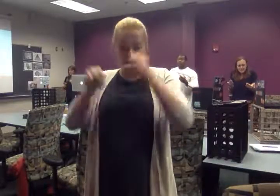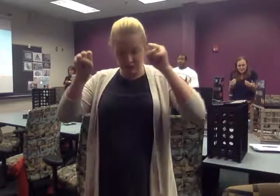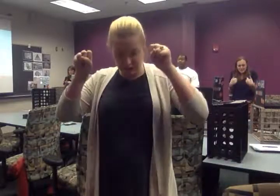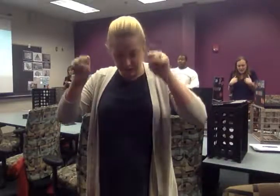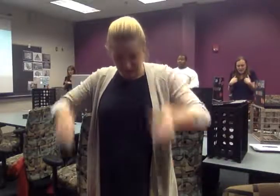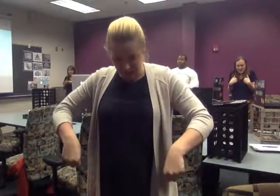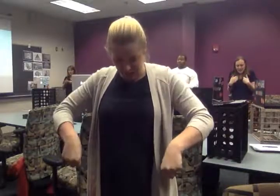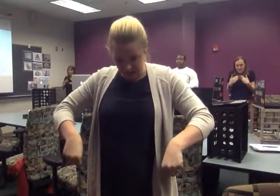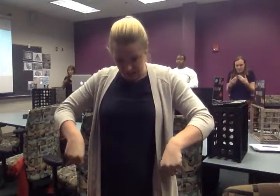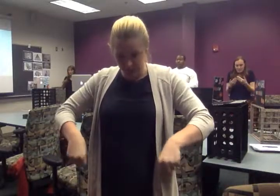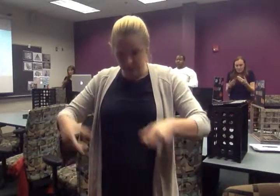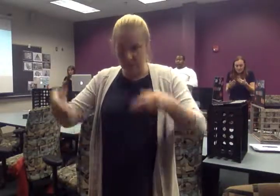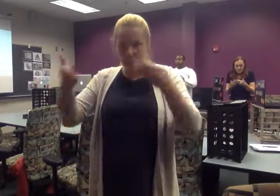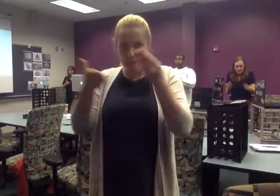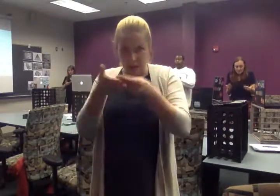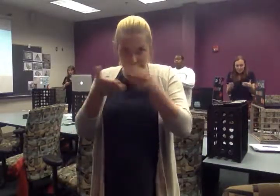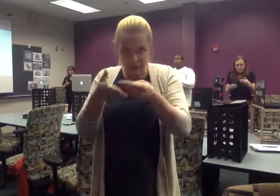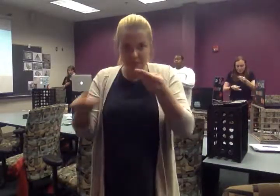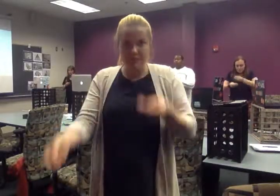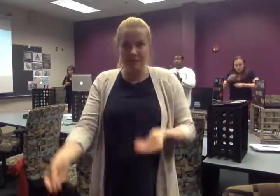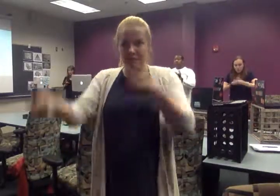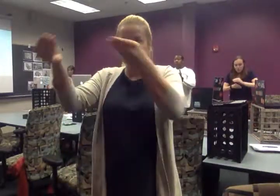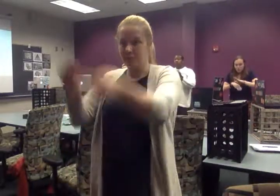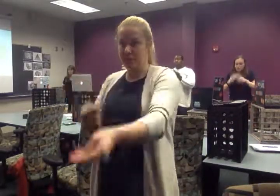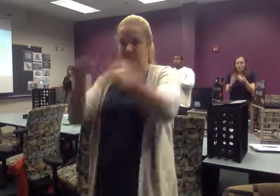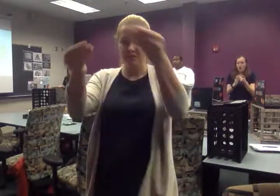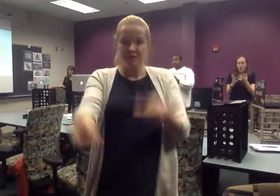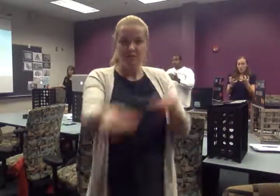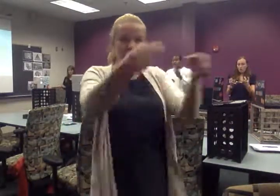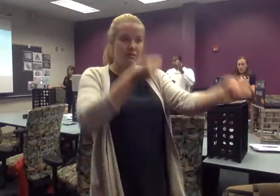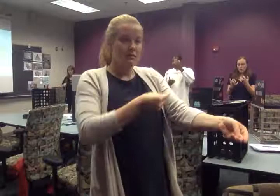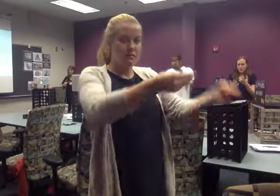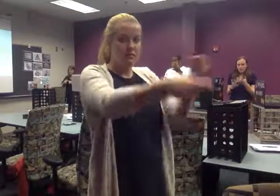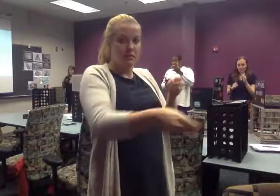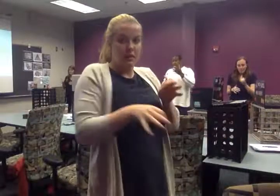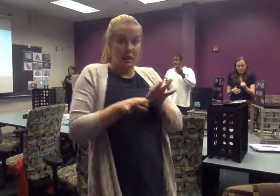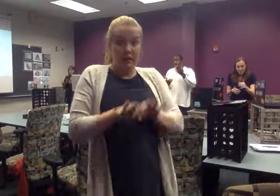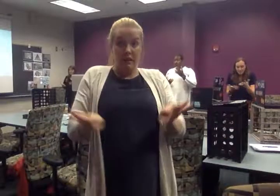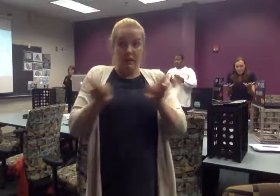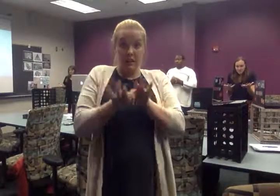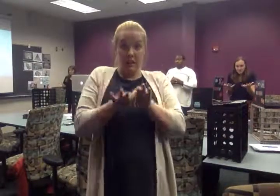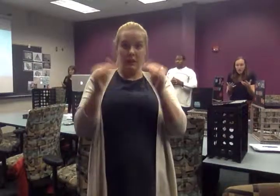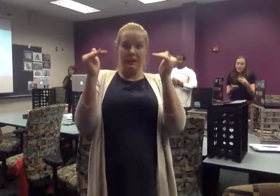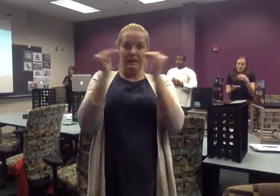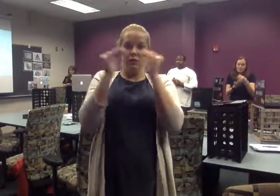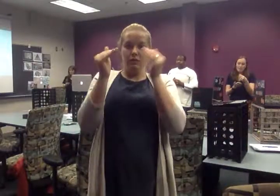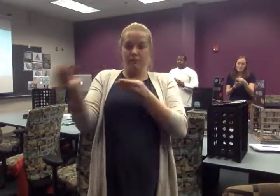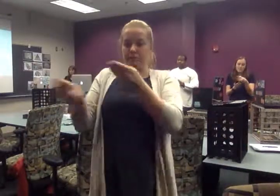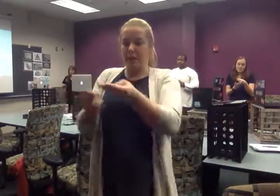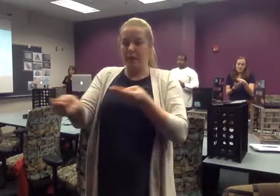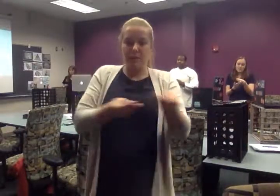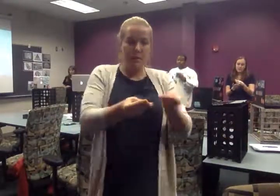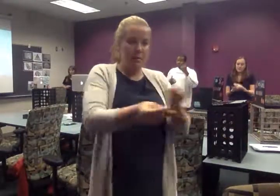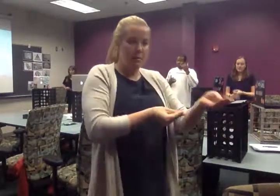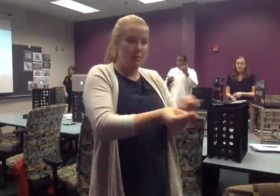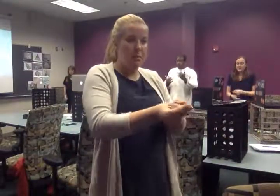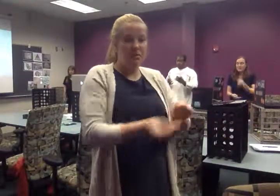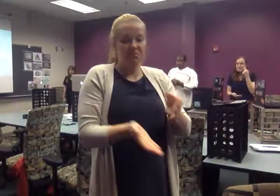is money. Yes, these are all ones. And I forgot to mention this, but you are buying lunch today. Now, we generally think of money as like coins or later bills,